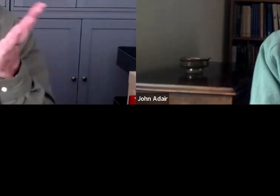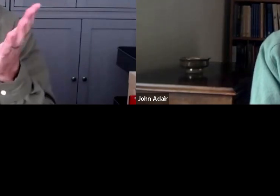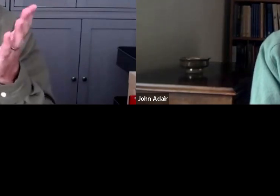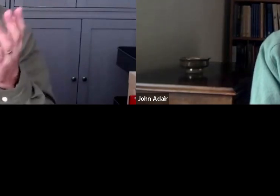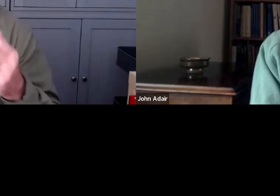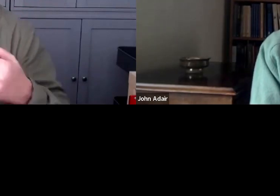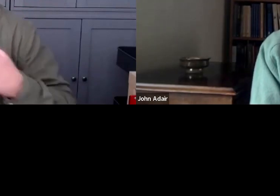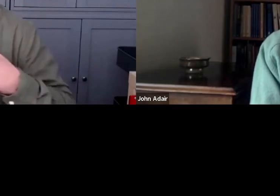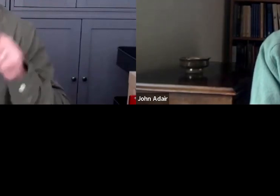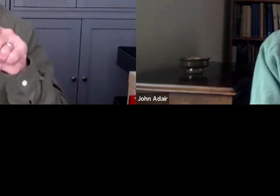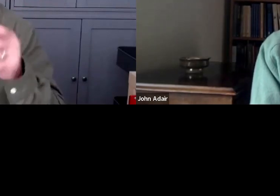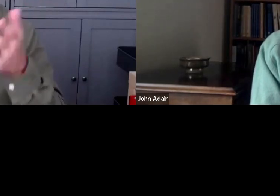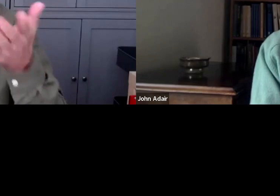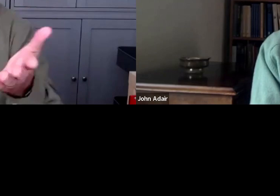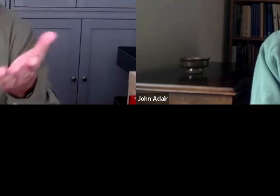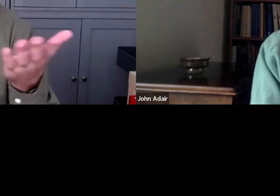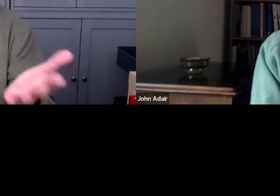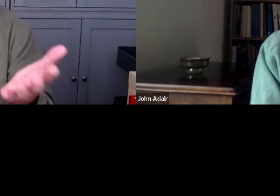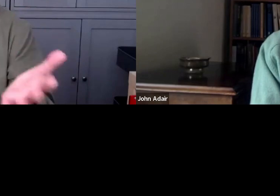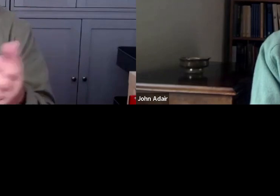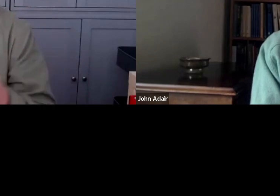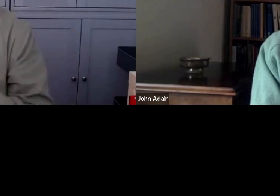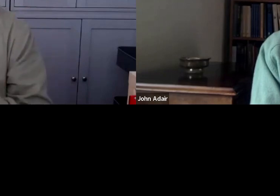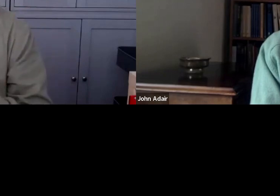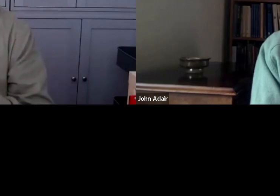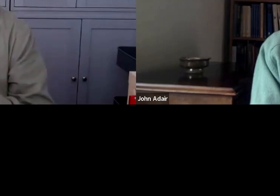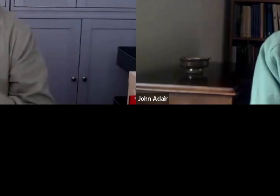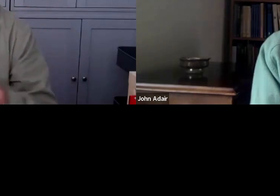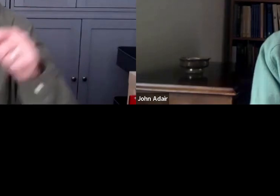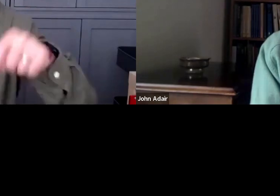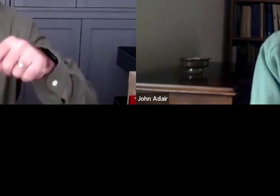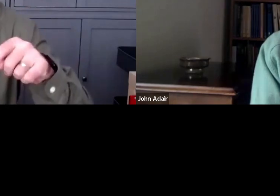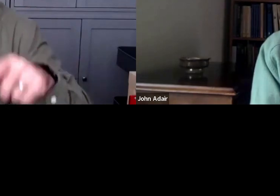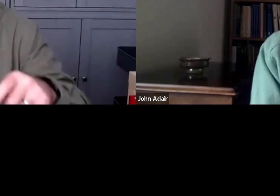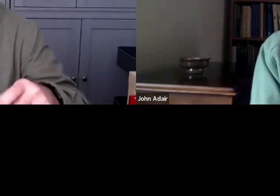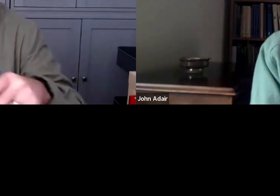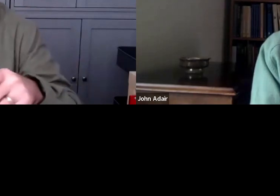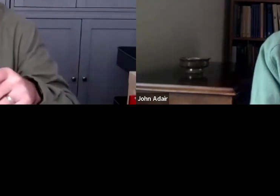Summit. My name is Stuart and I'm your host for today.